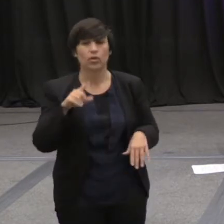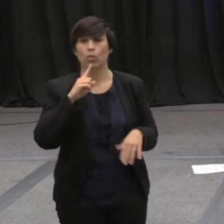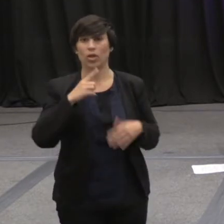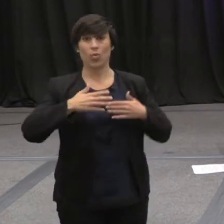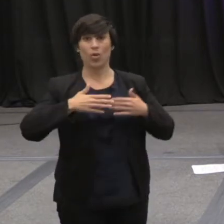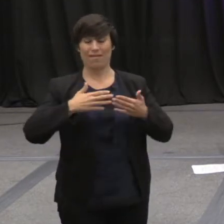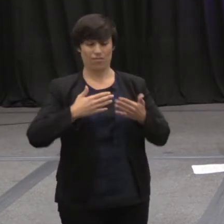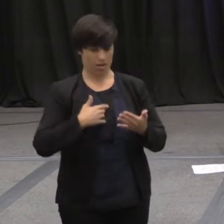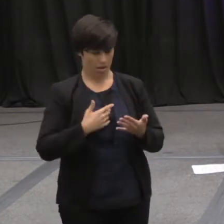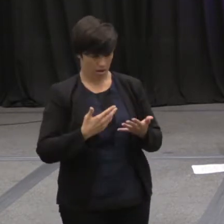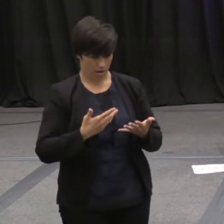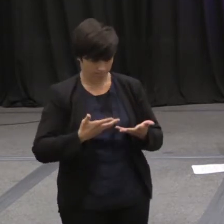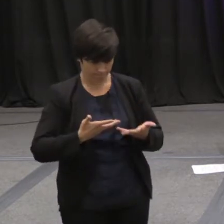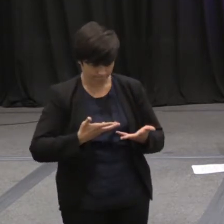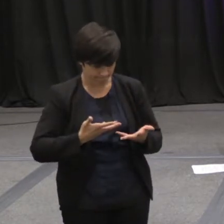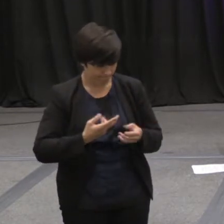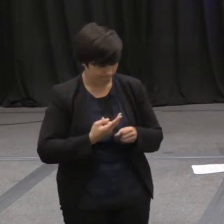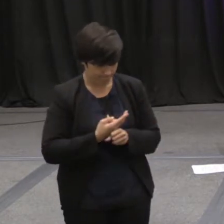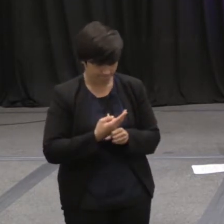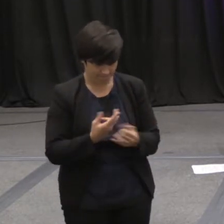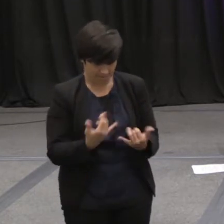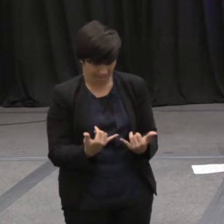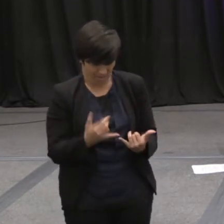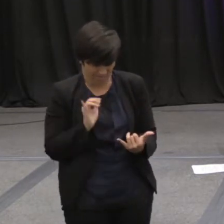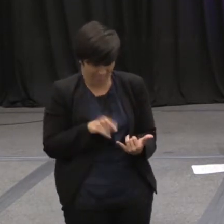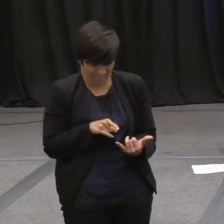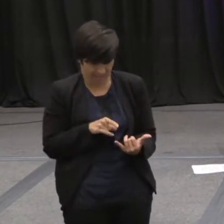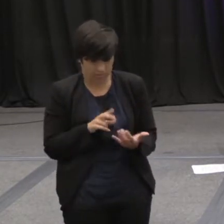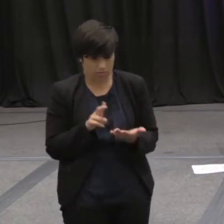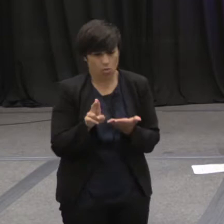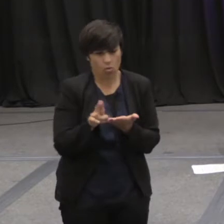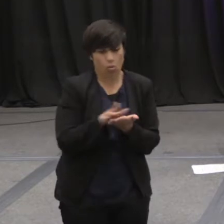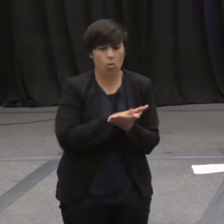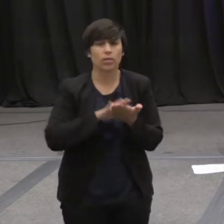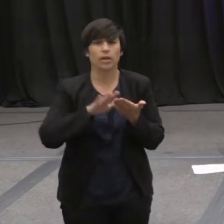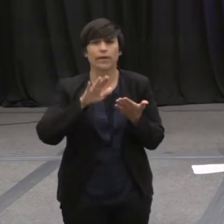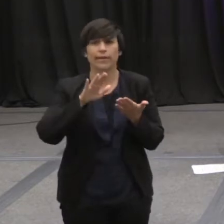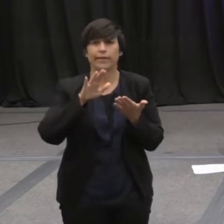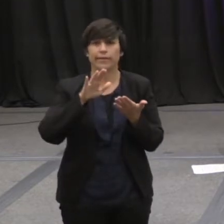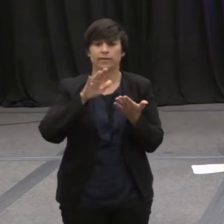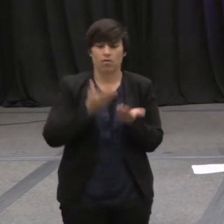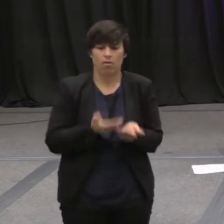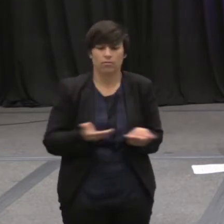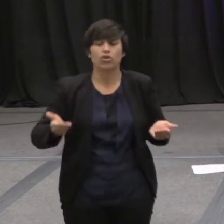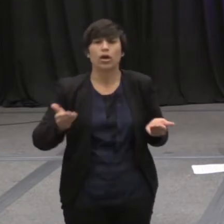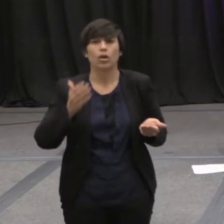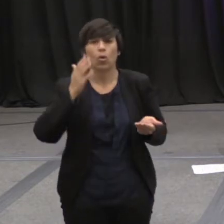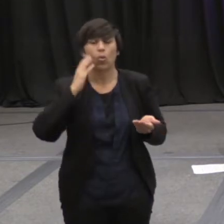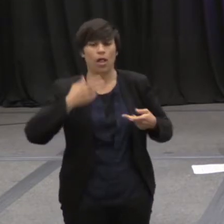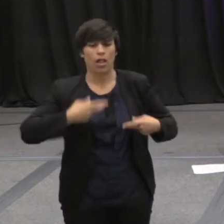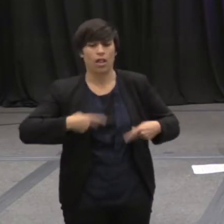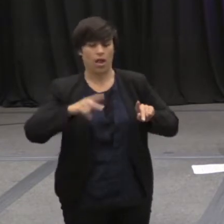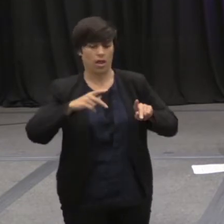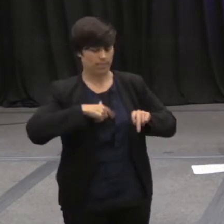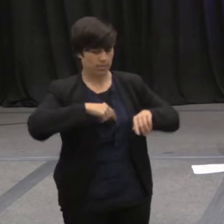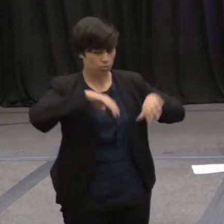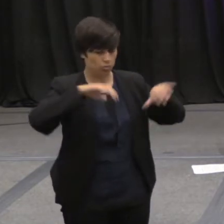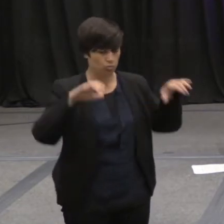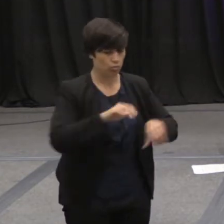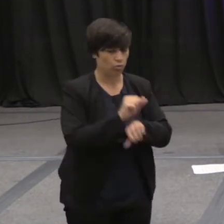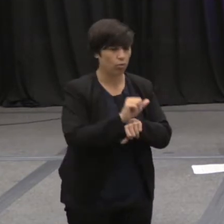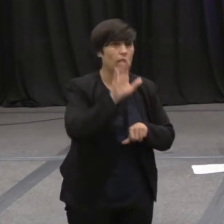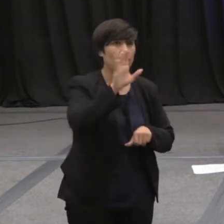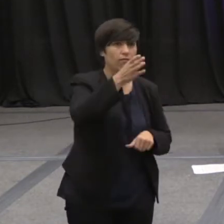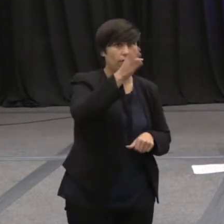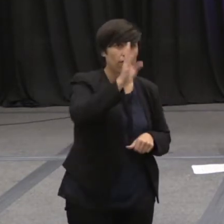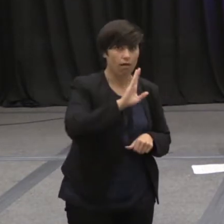the moment, that is a holy, sacred object that is going to allow you to do the work of God in the world